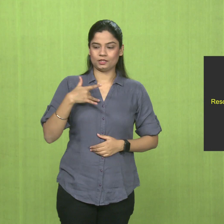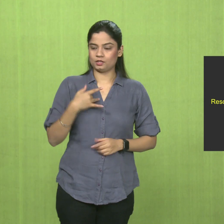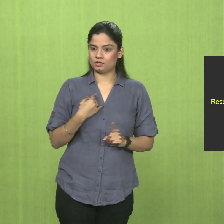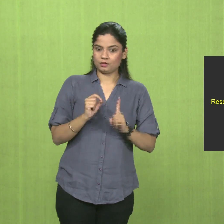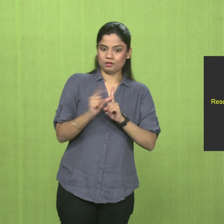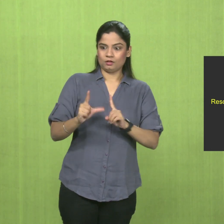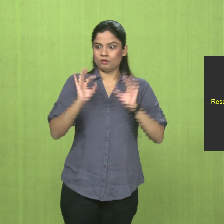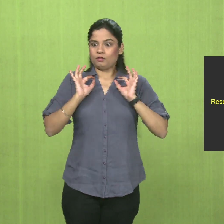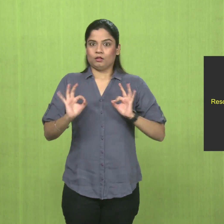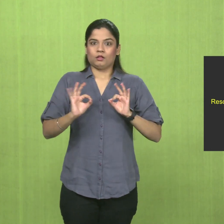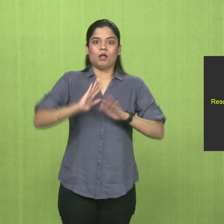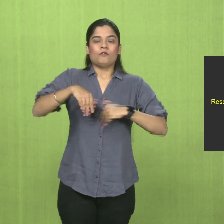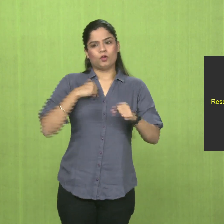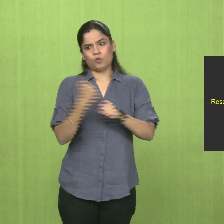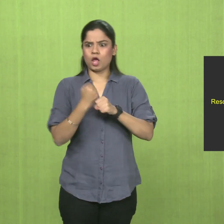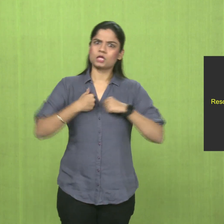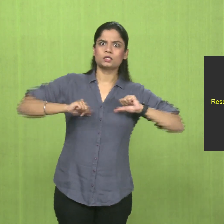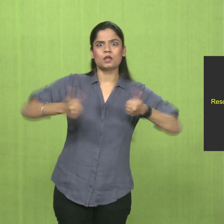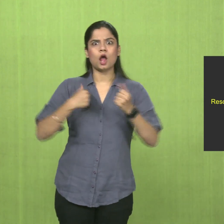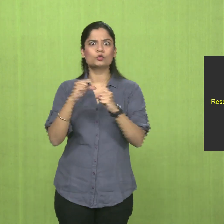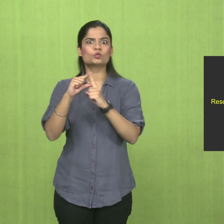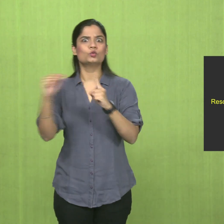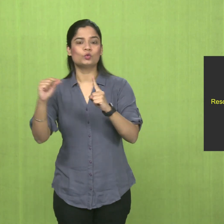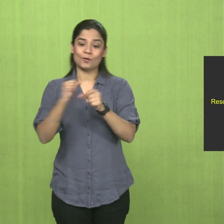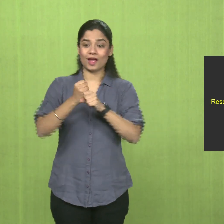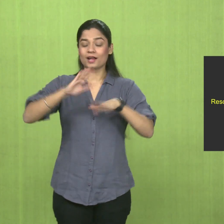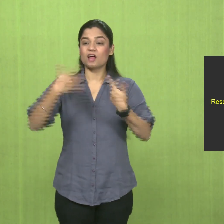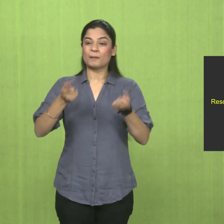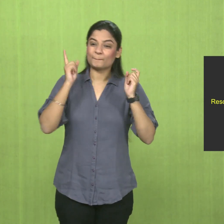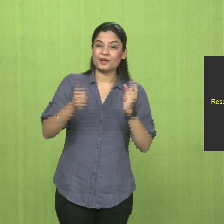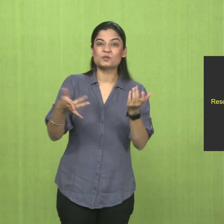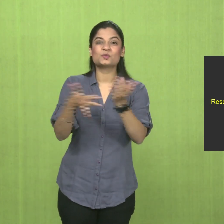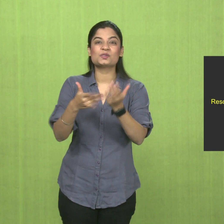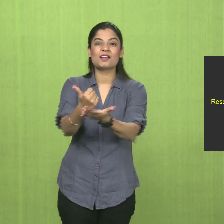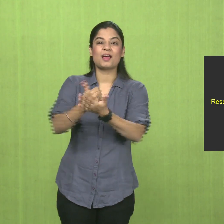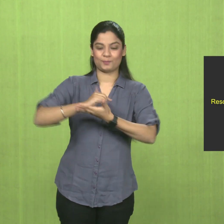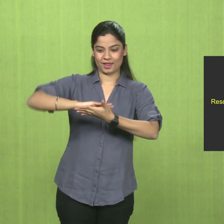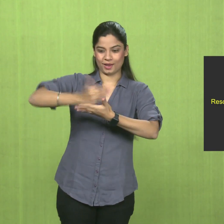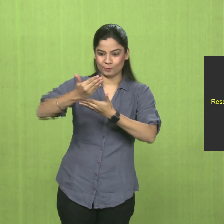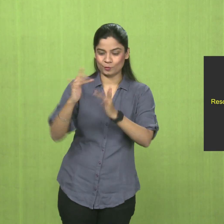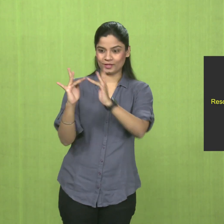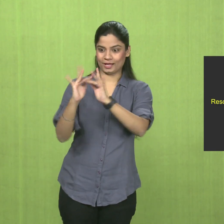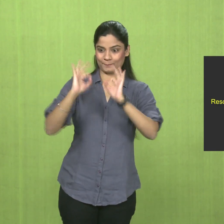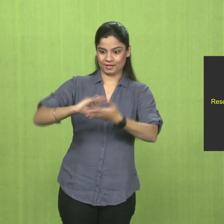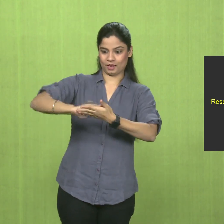example, if we have energy, then we can work. So, energy is a resource and To do the work, we